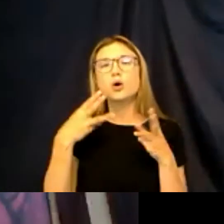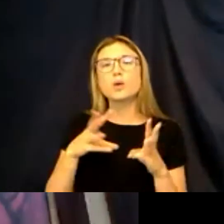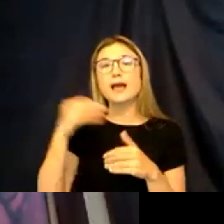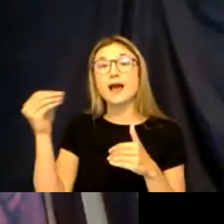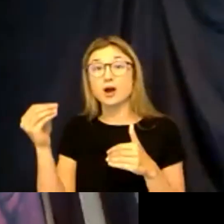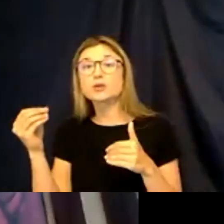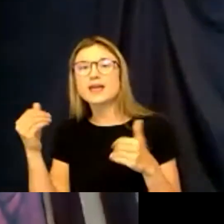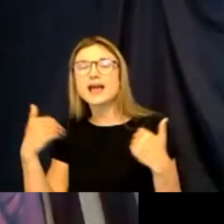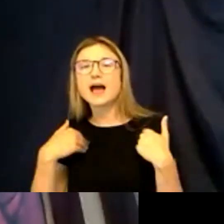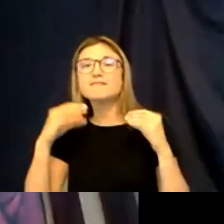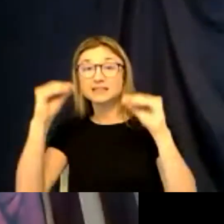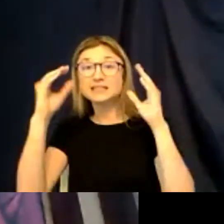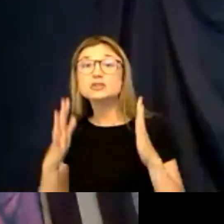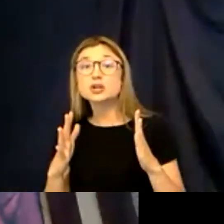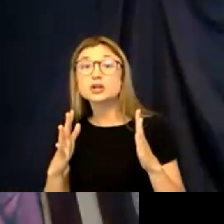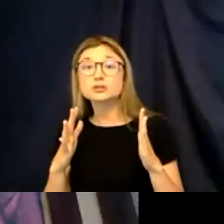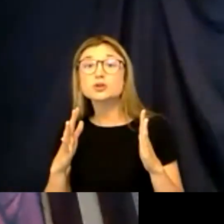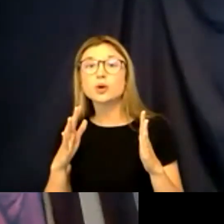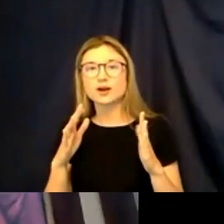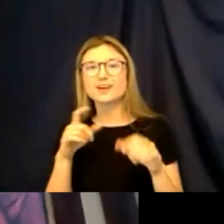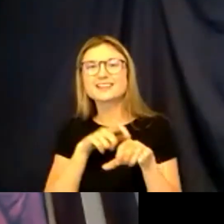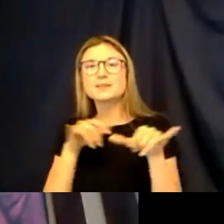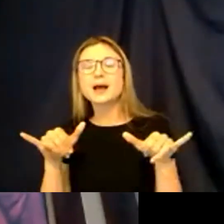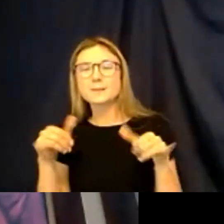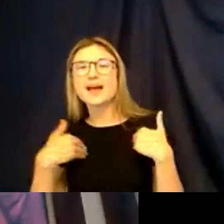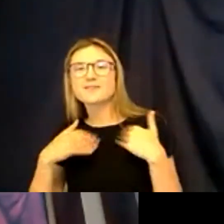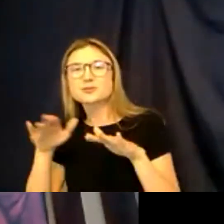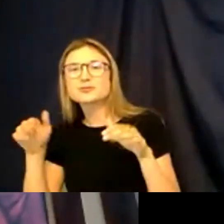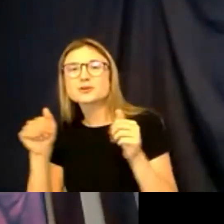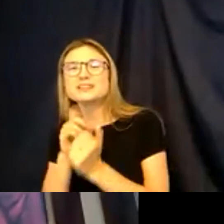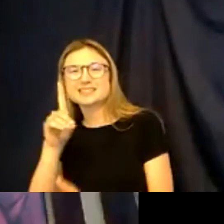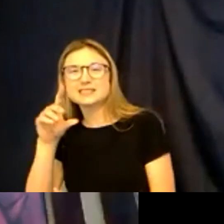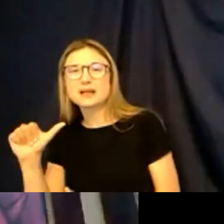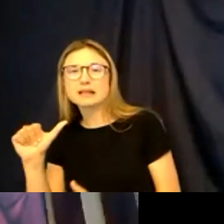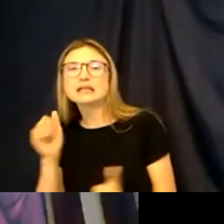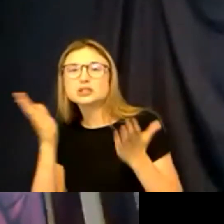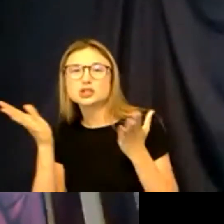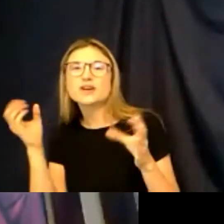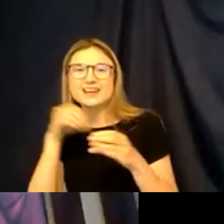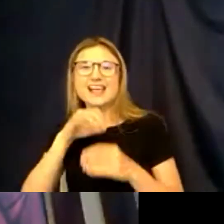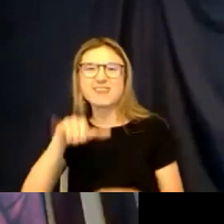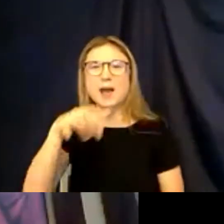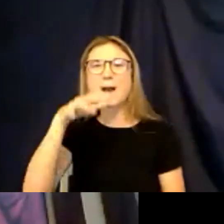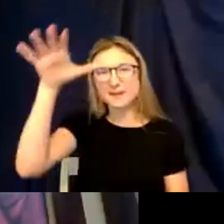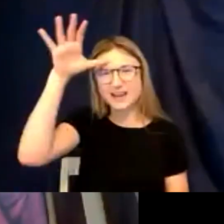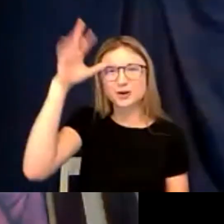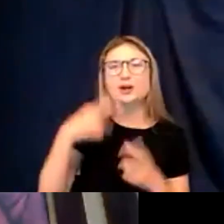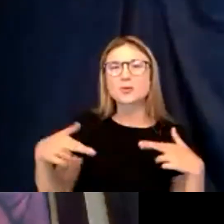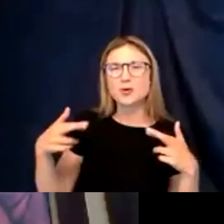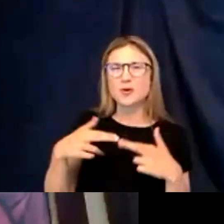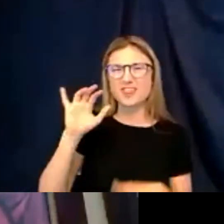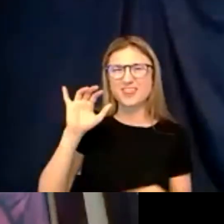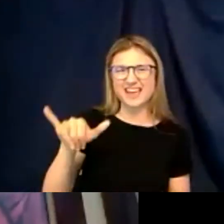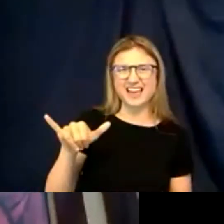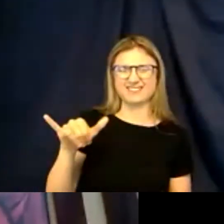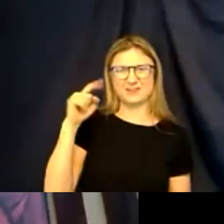in the parent role. To me, that seems like that could be a conflict, because if they're having teachers as a parent